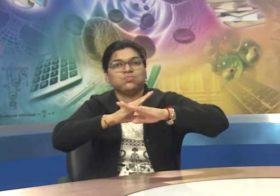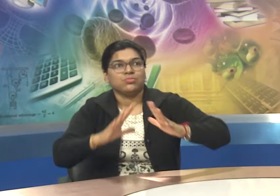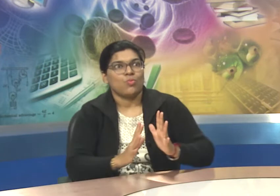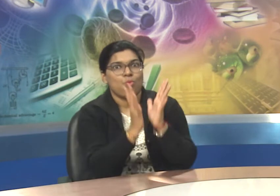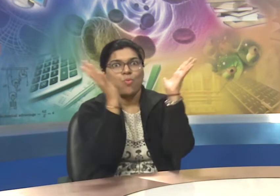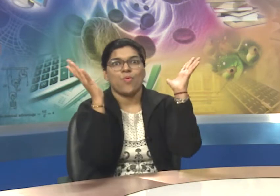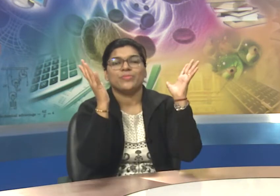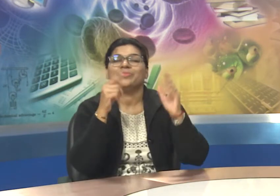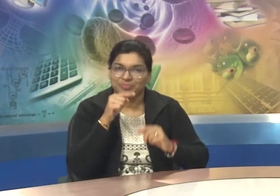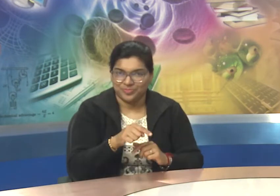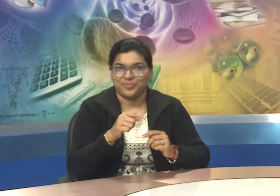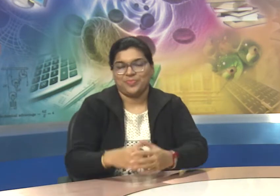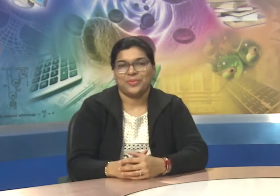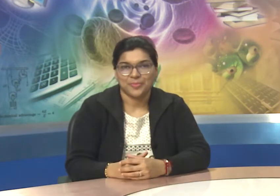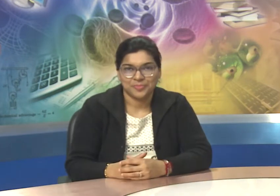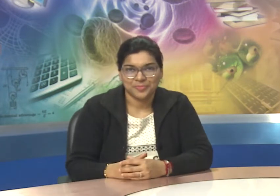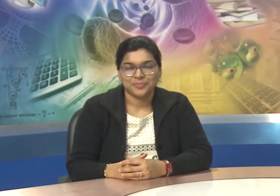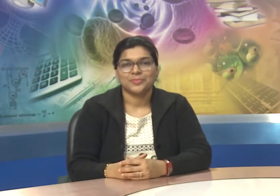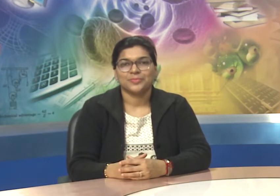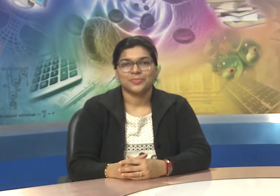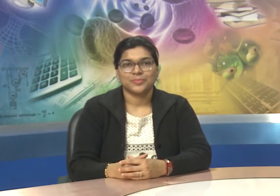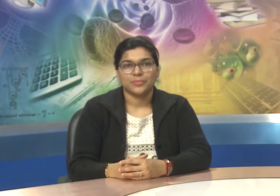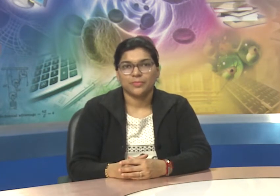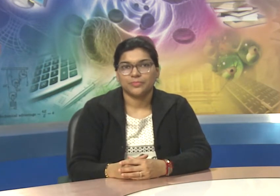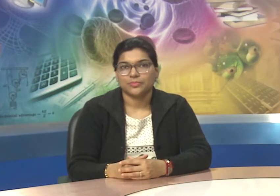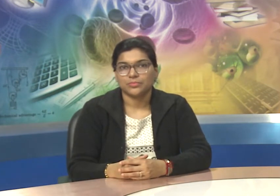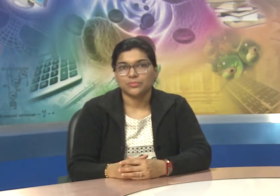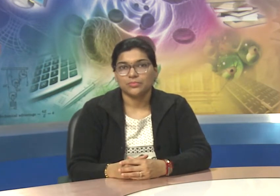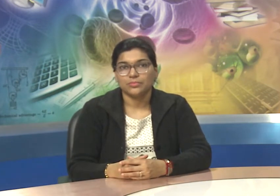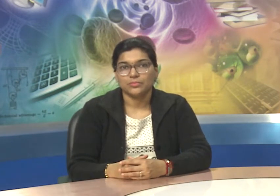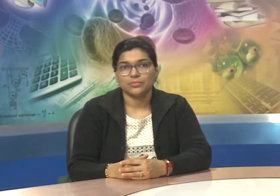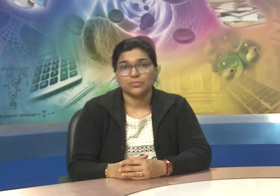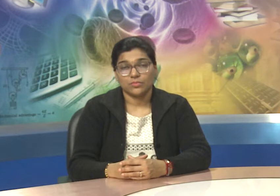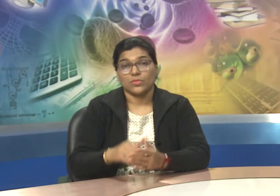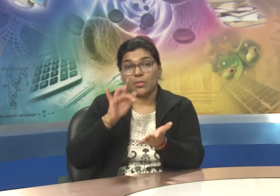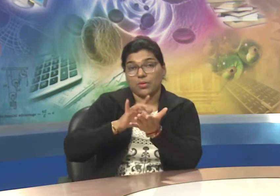under the shade of some of the old trees.